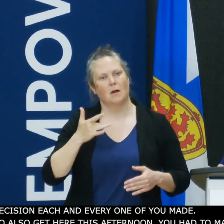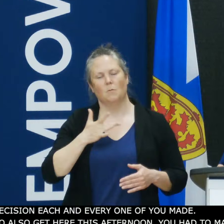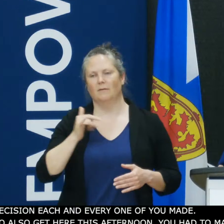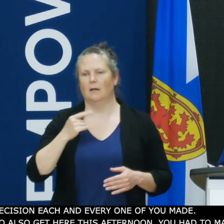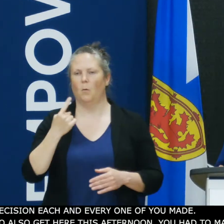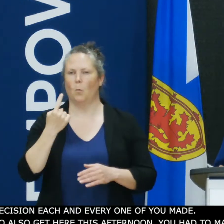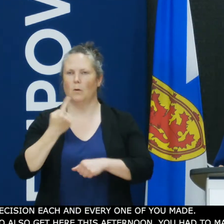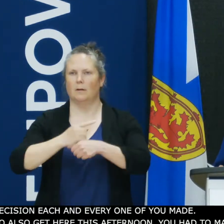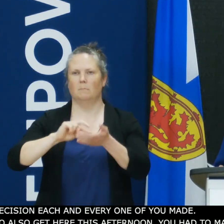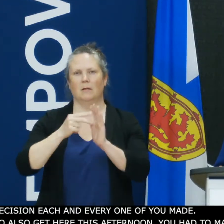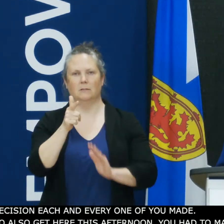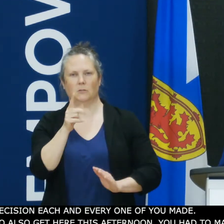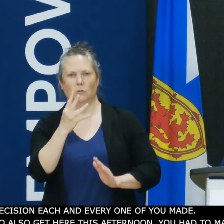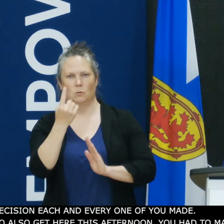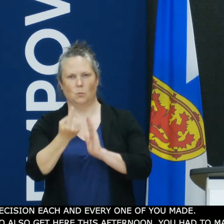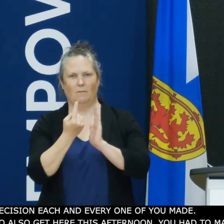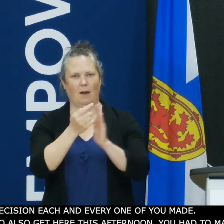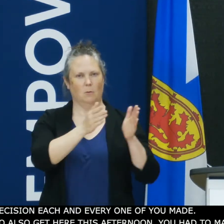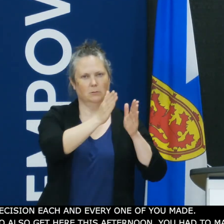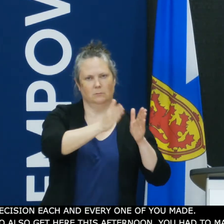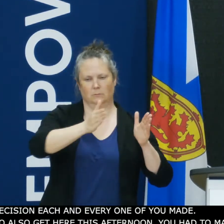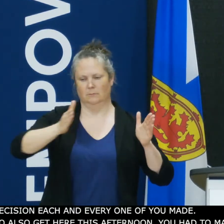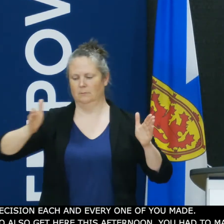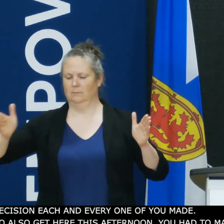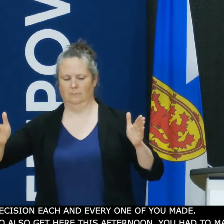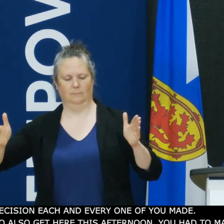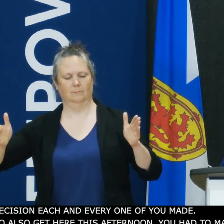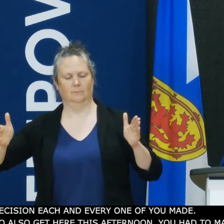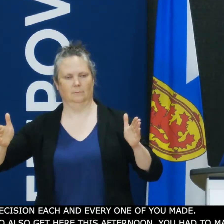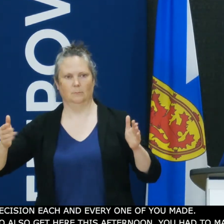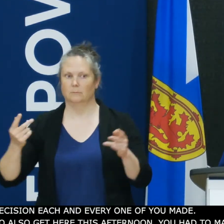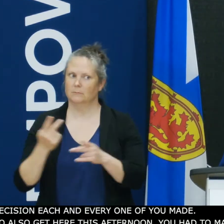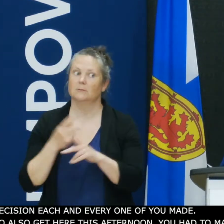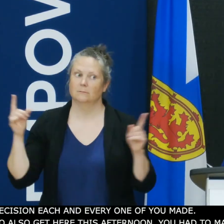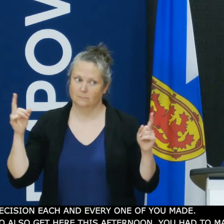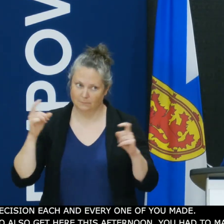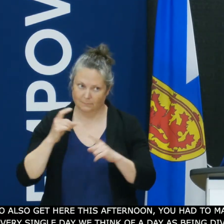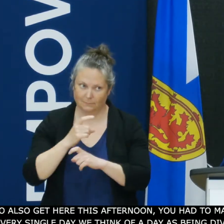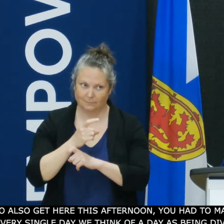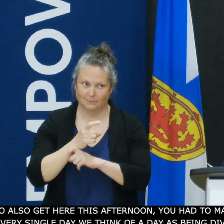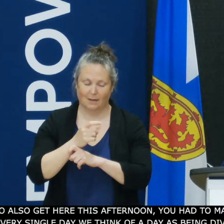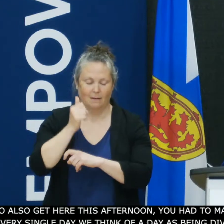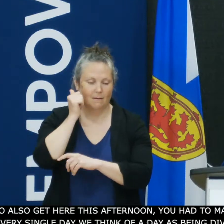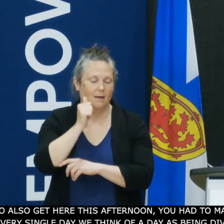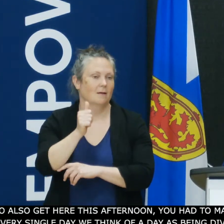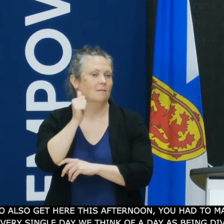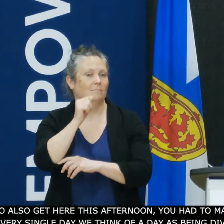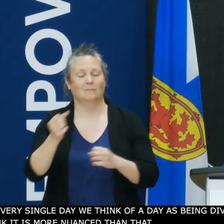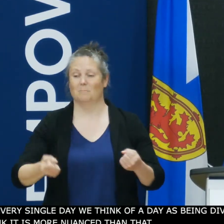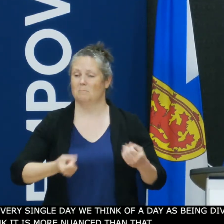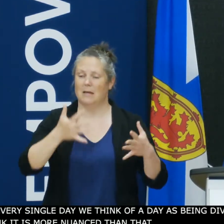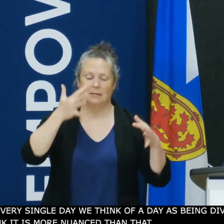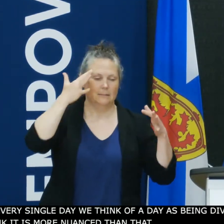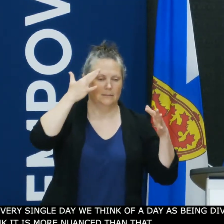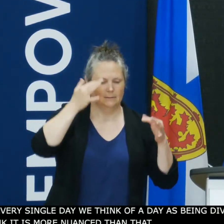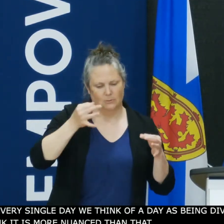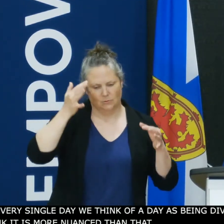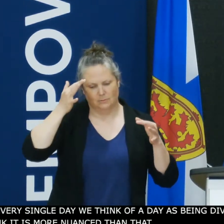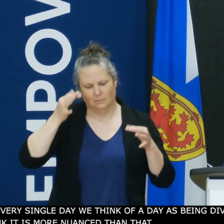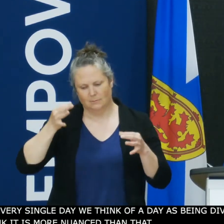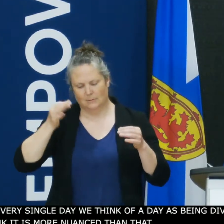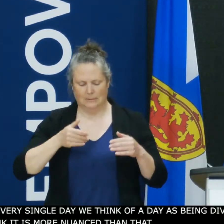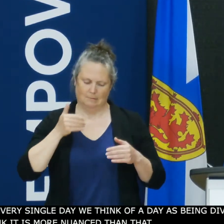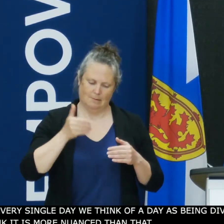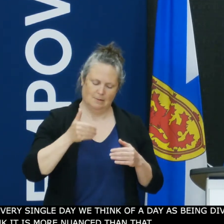think it's more nuanced than that. I think a day is better looked at as a series of small decisions.